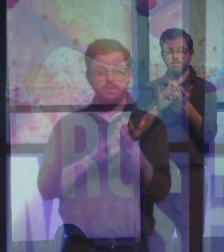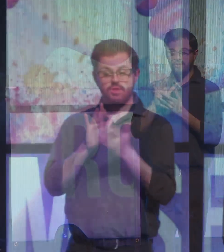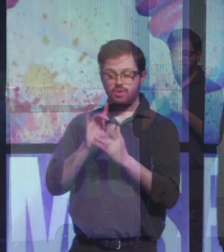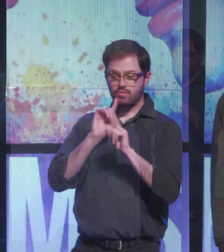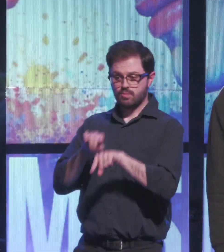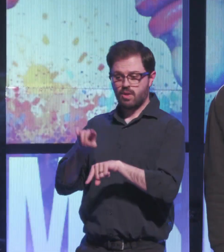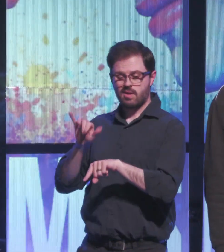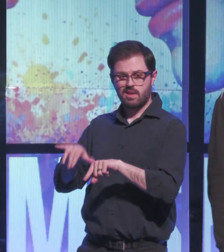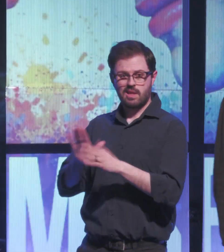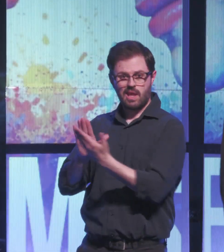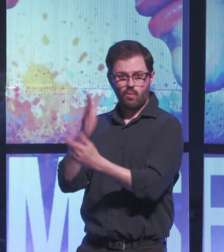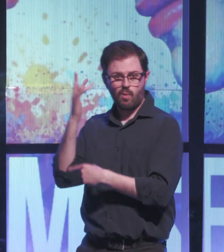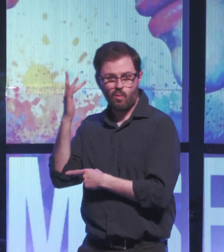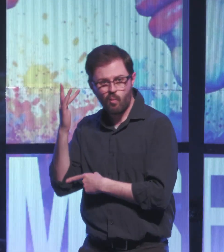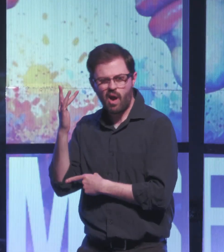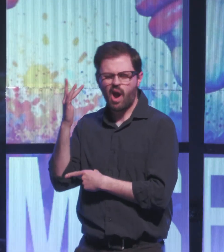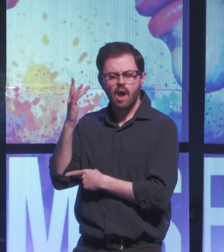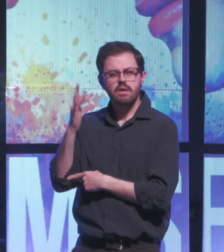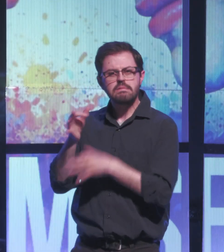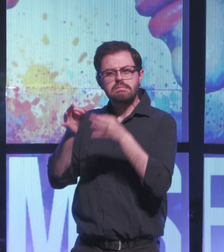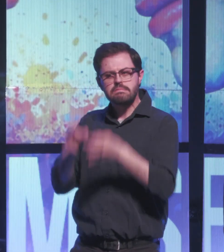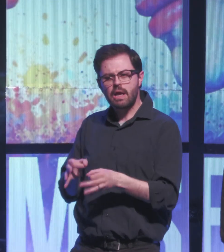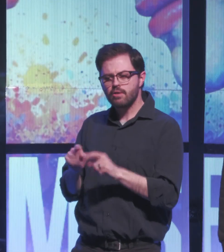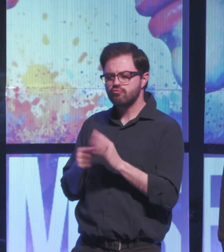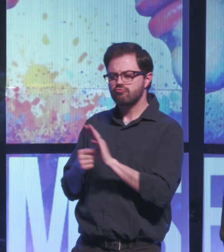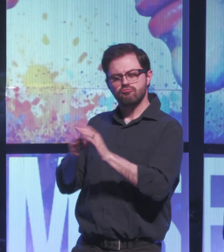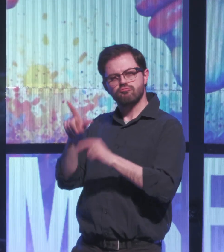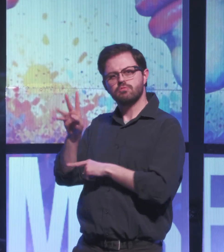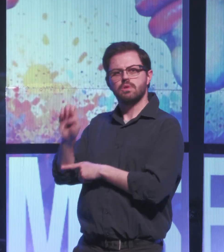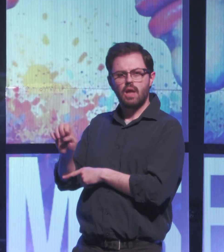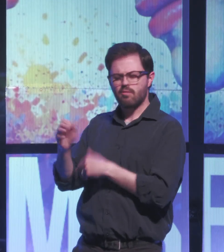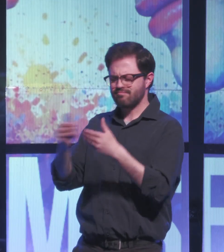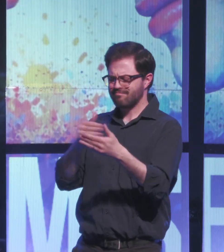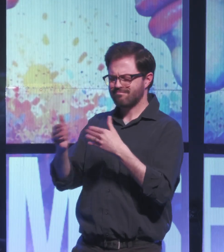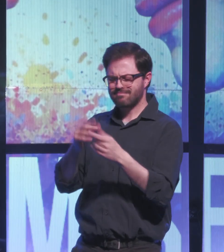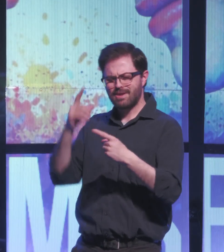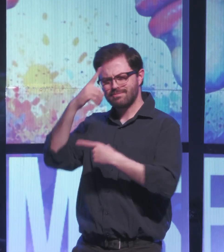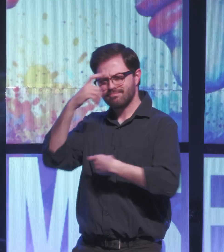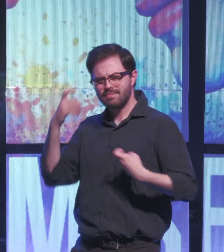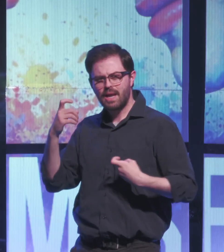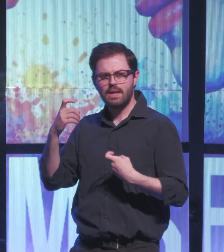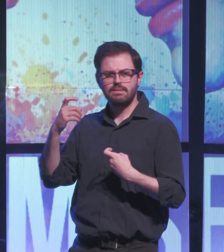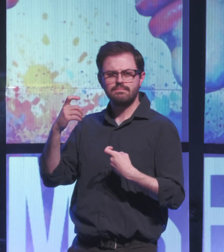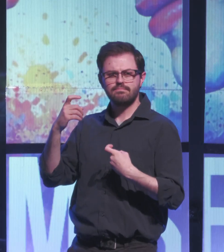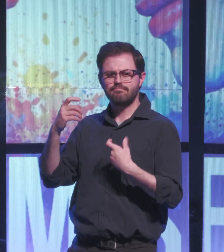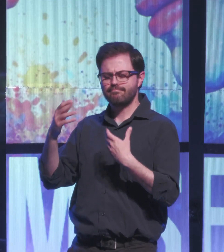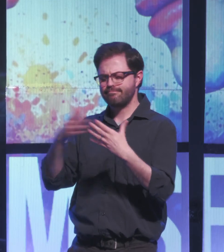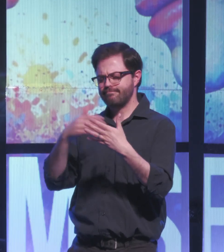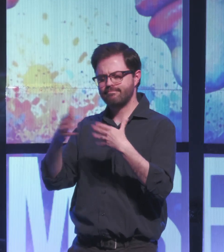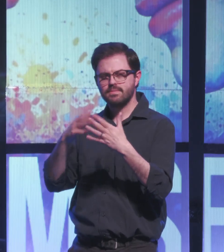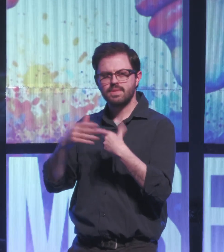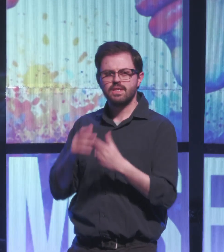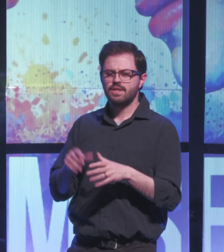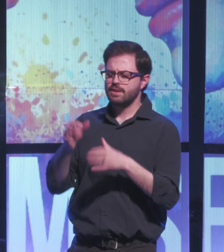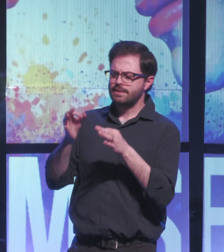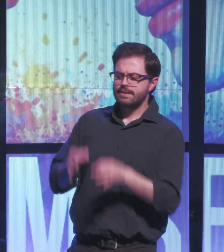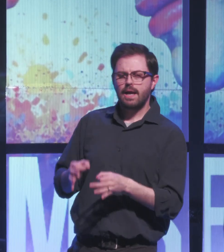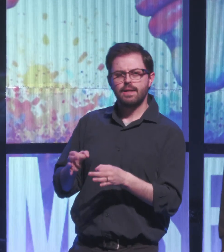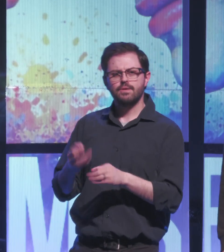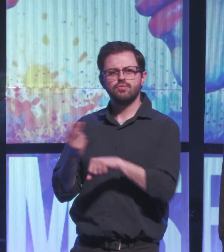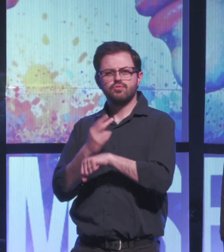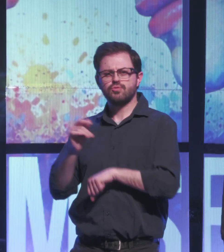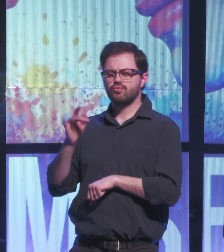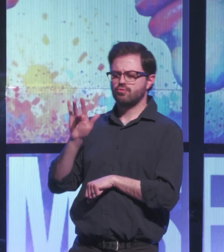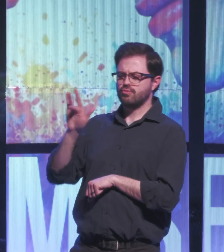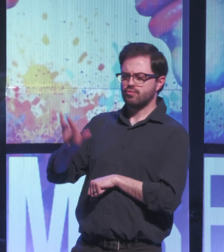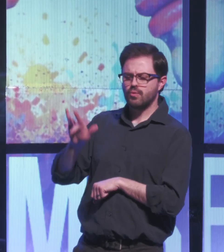chose love. Even in the face of pain and hurt, he chose love and he chose grace and he chose compassion. And he chose not to take